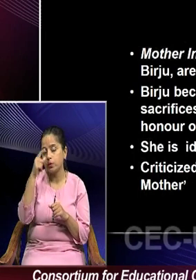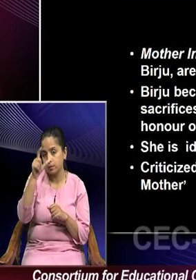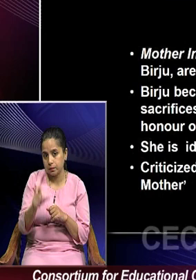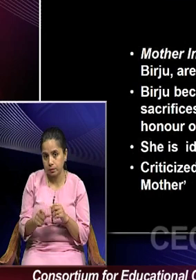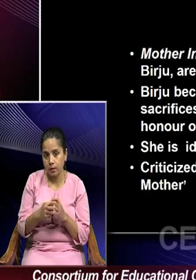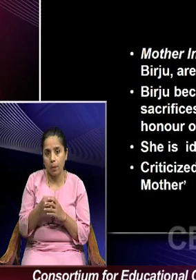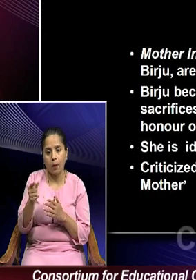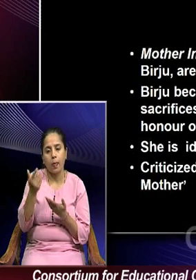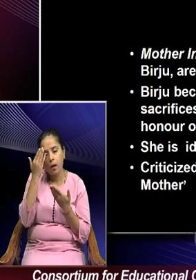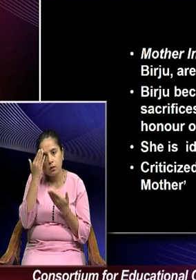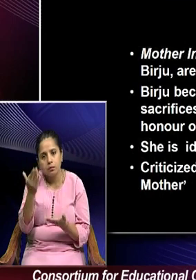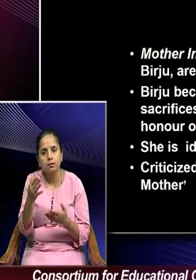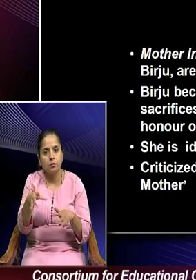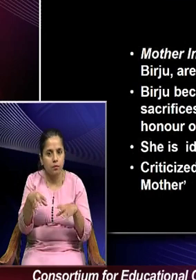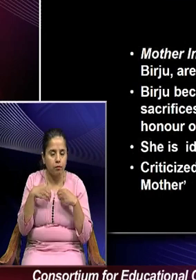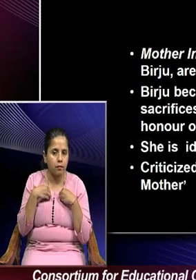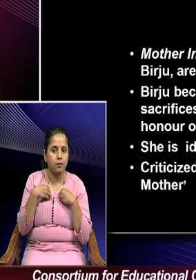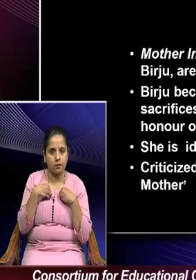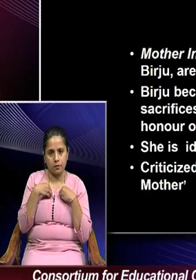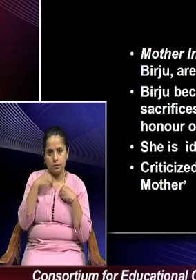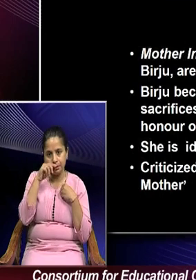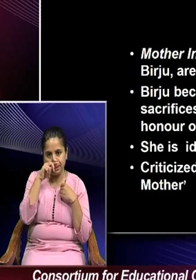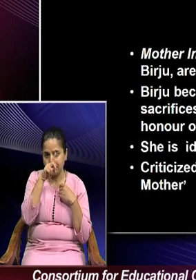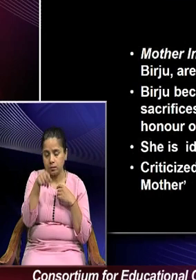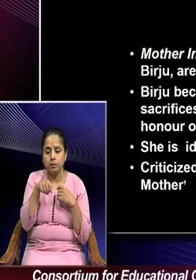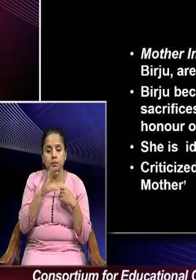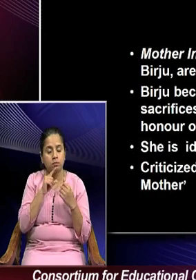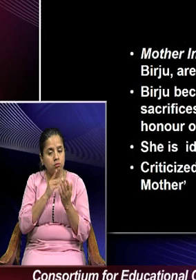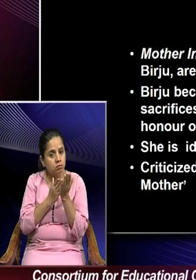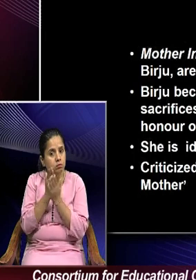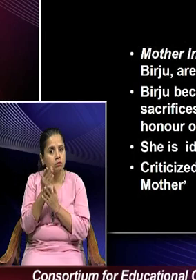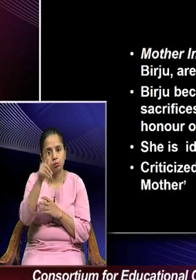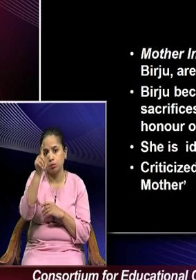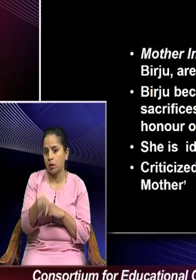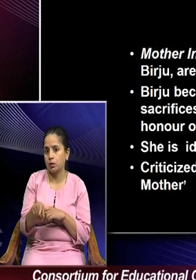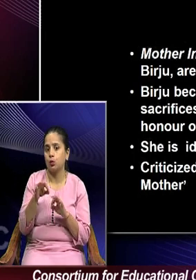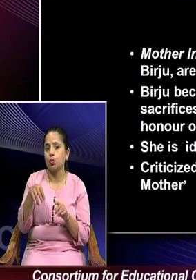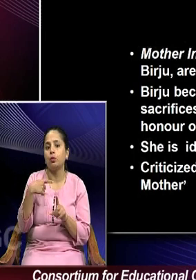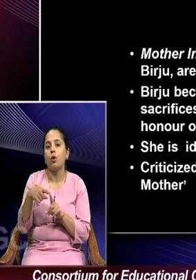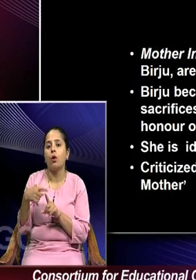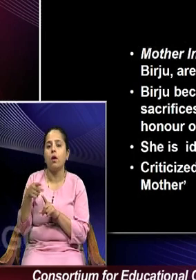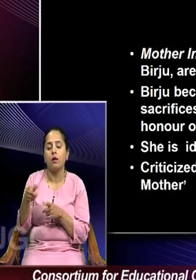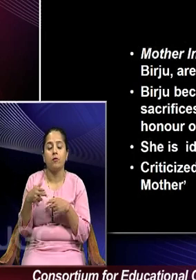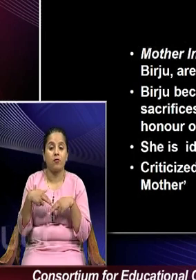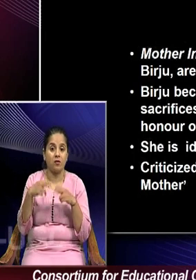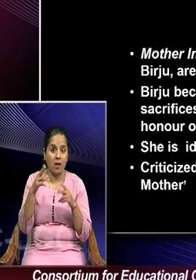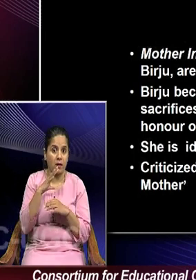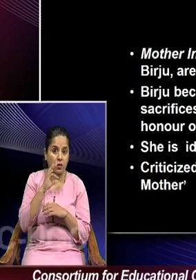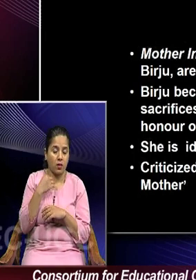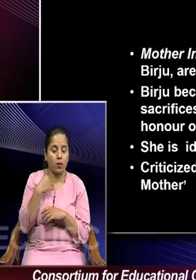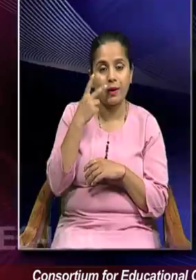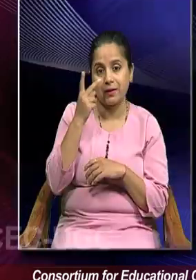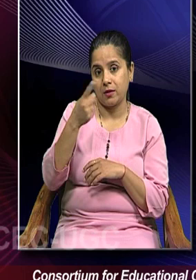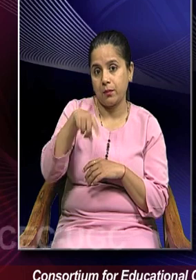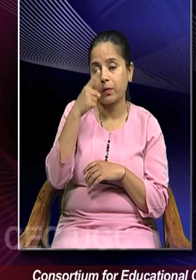who obeys in a way, and who is a very sincere kind of a person. And finally we see that